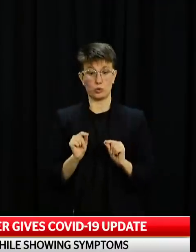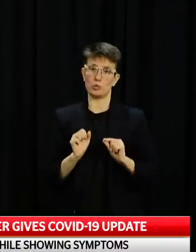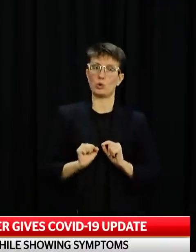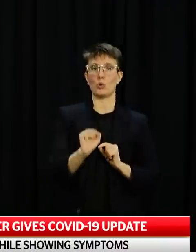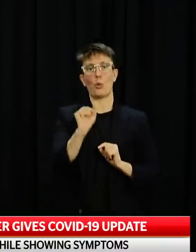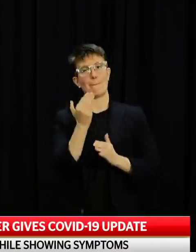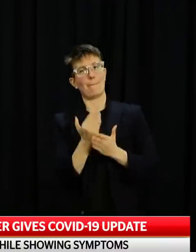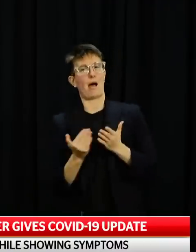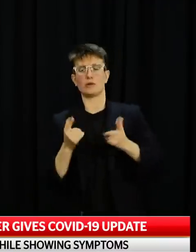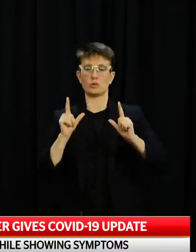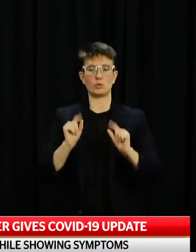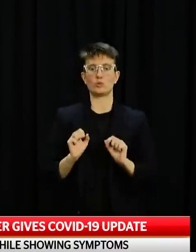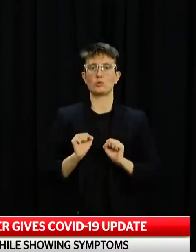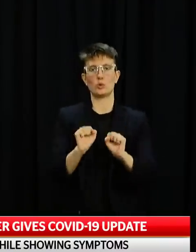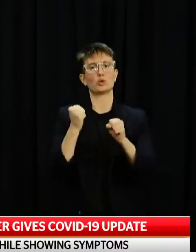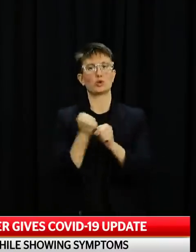home.